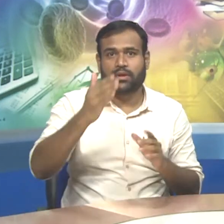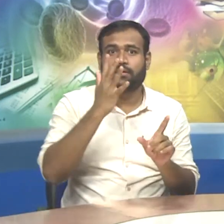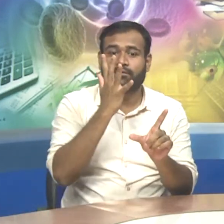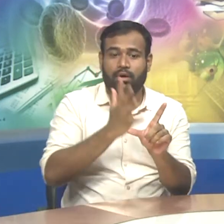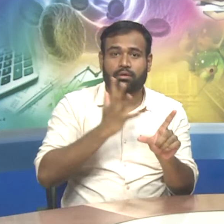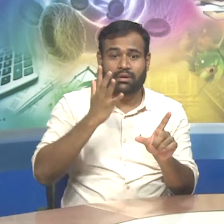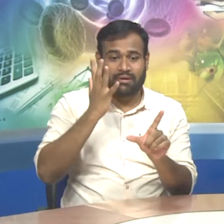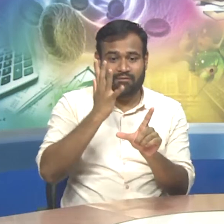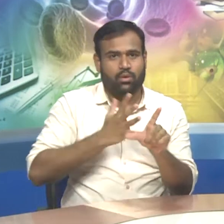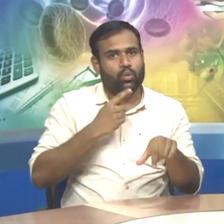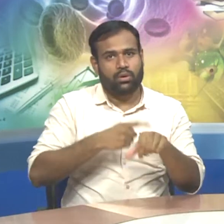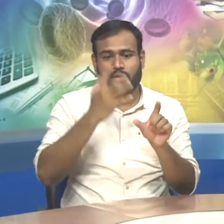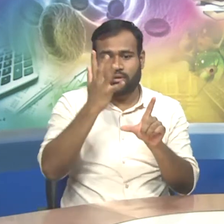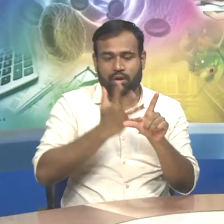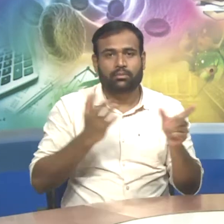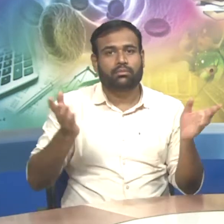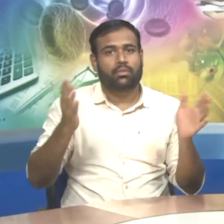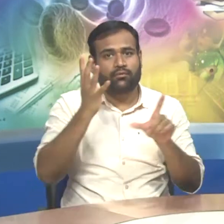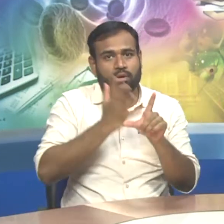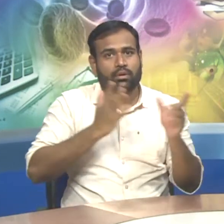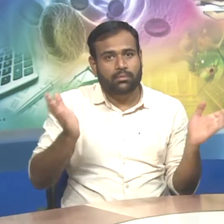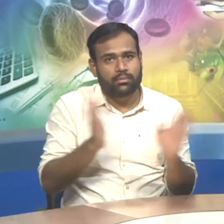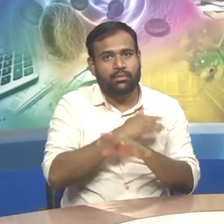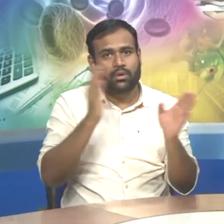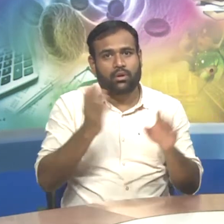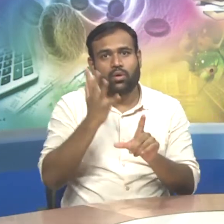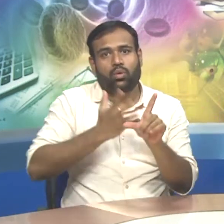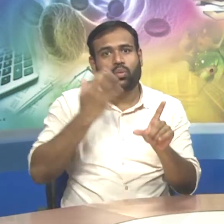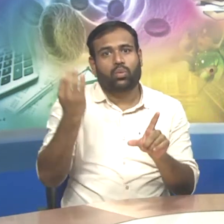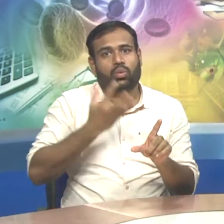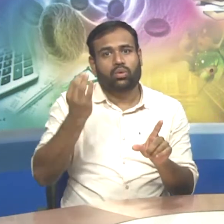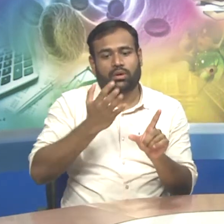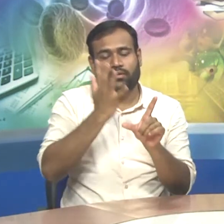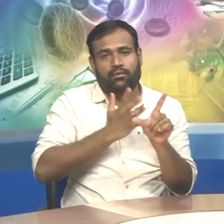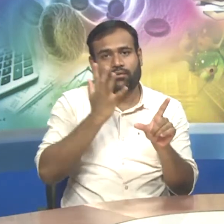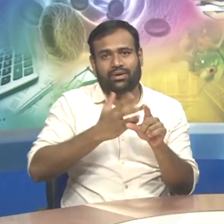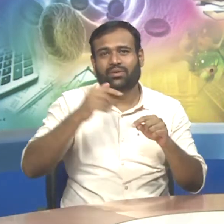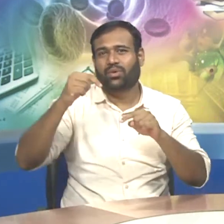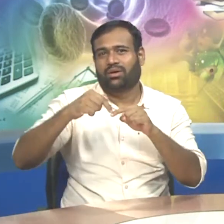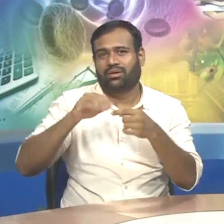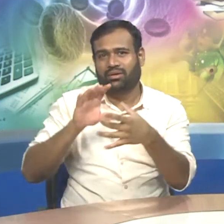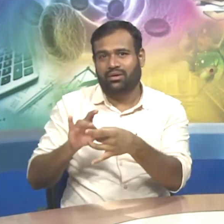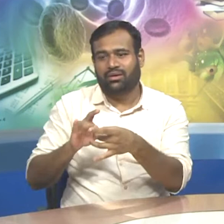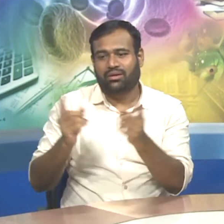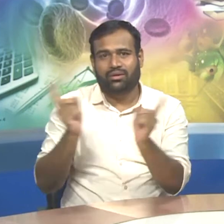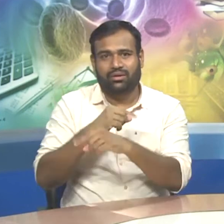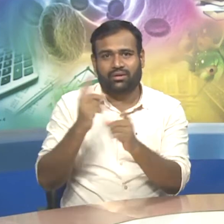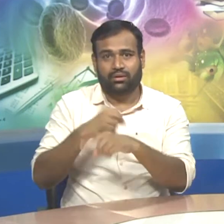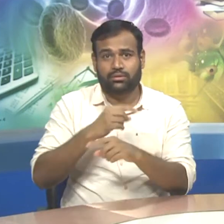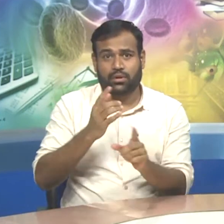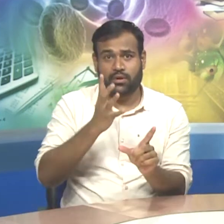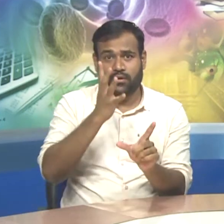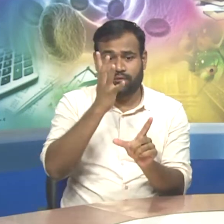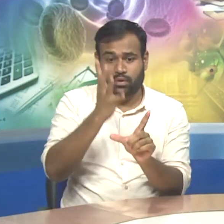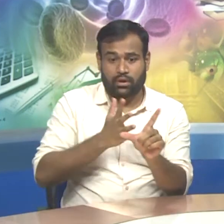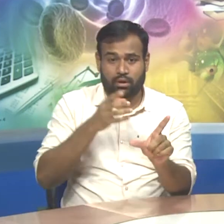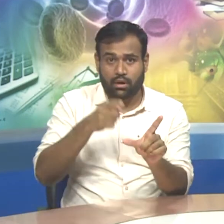the governor can dissolve it before the completion of its term on the advice of Chief